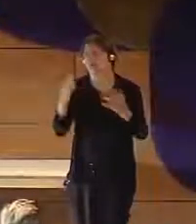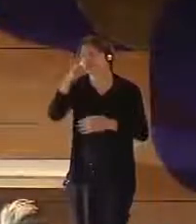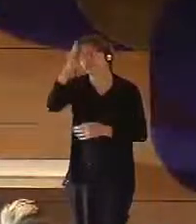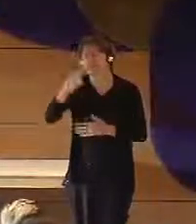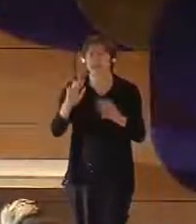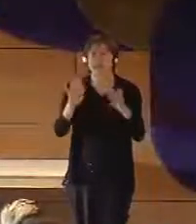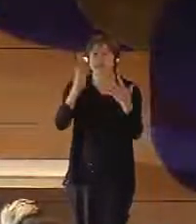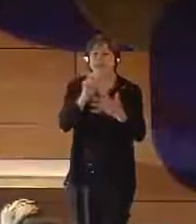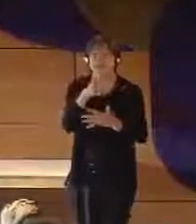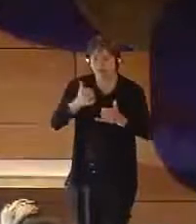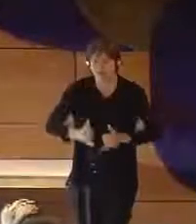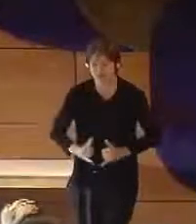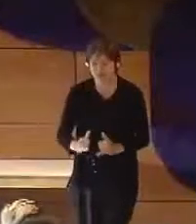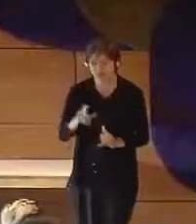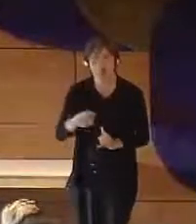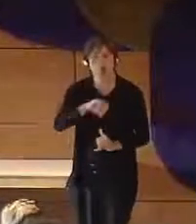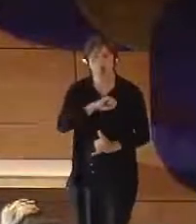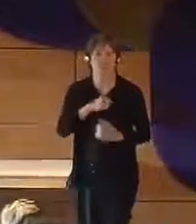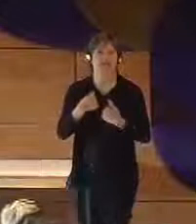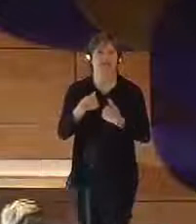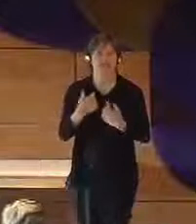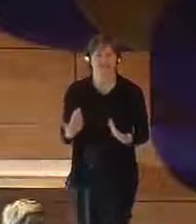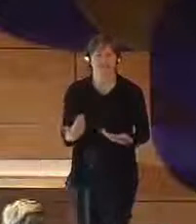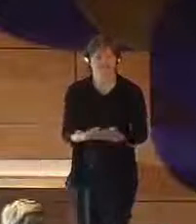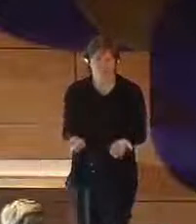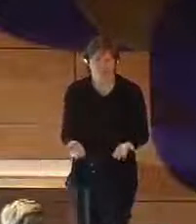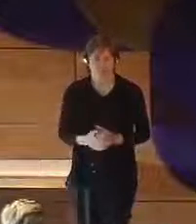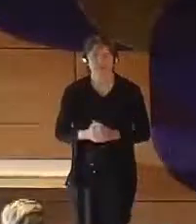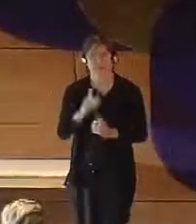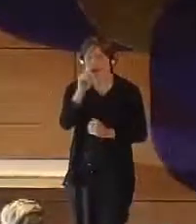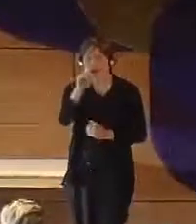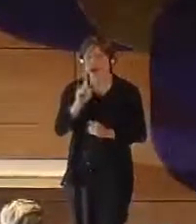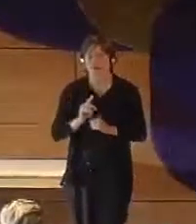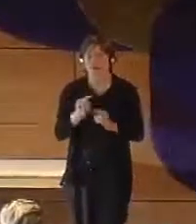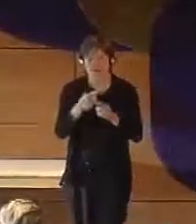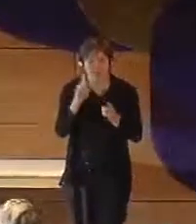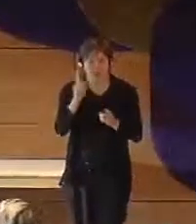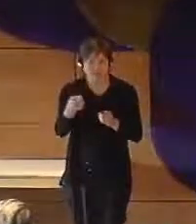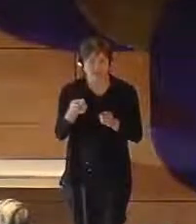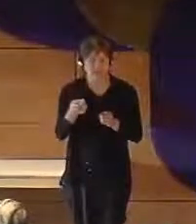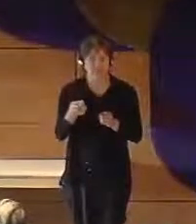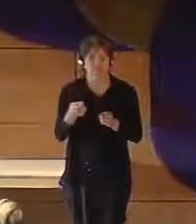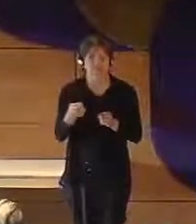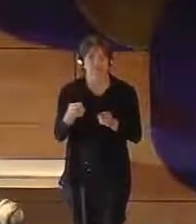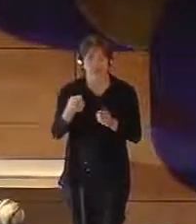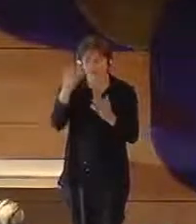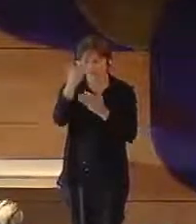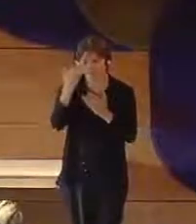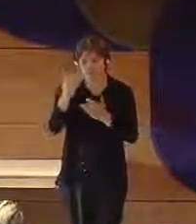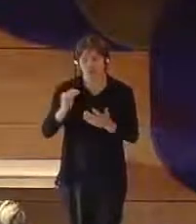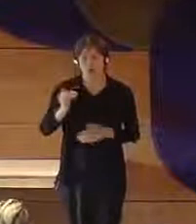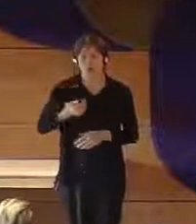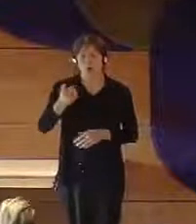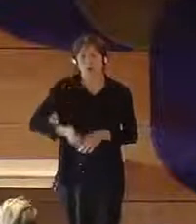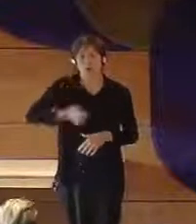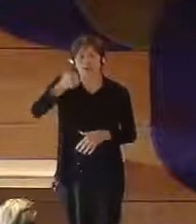your birthday, okay? But, as we've already said, if you look at women having periods, some women's body clock will tick